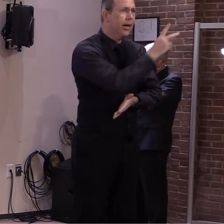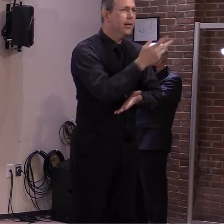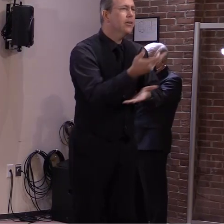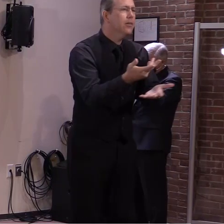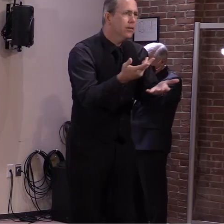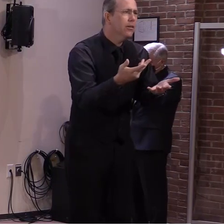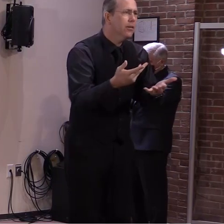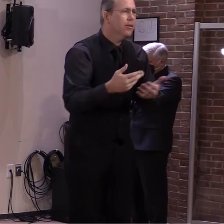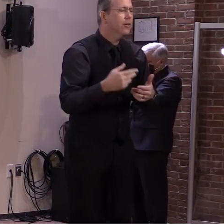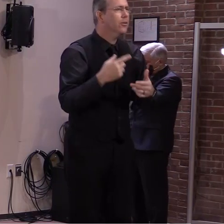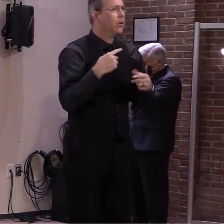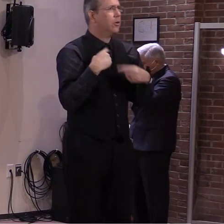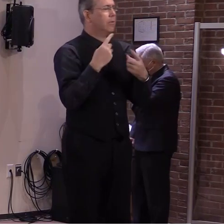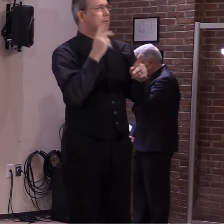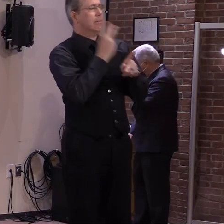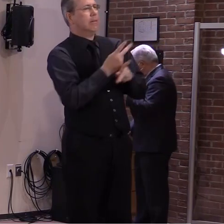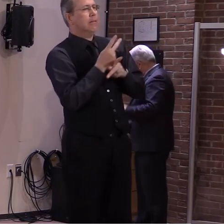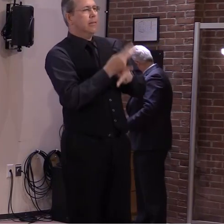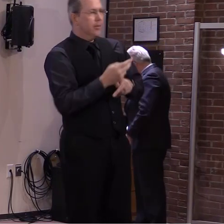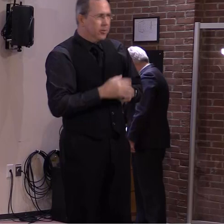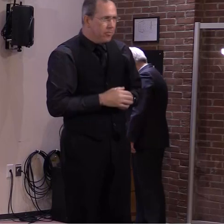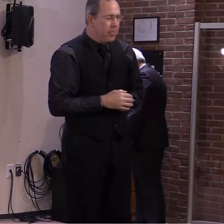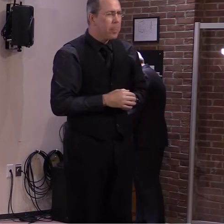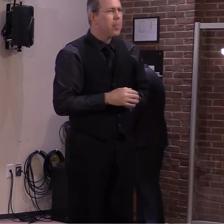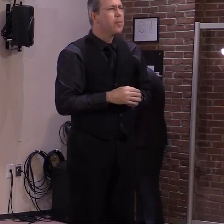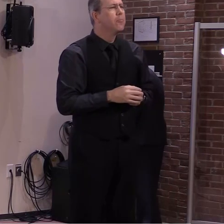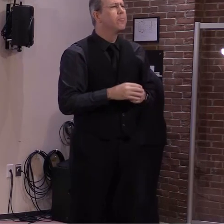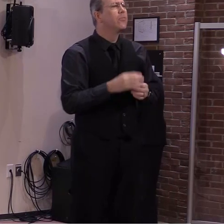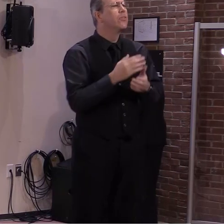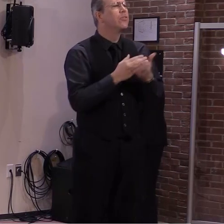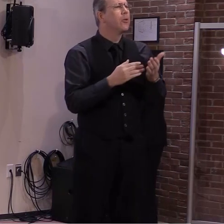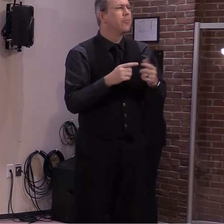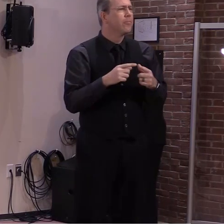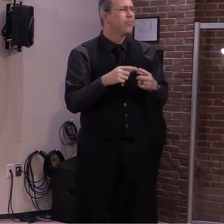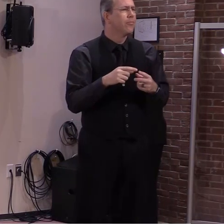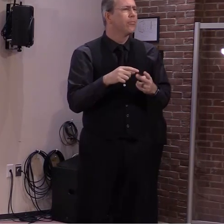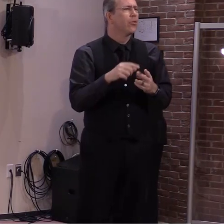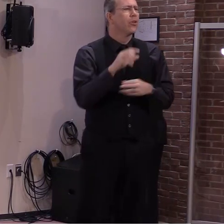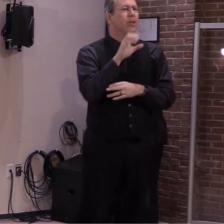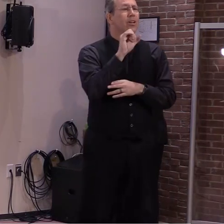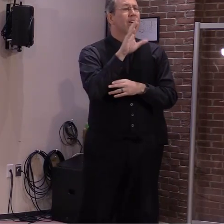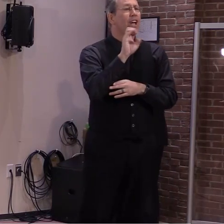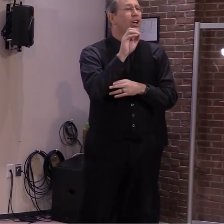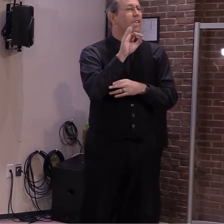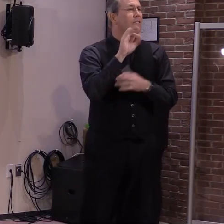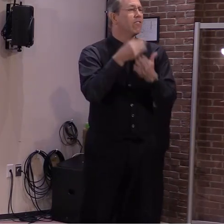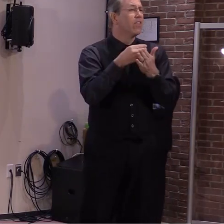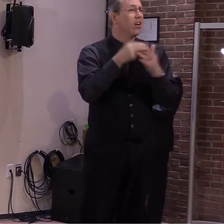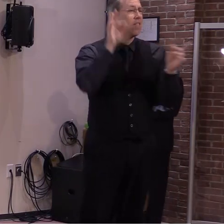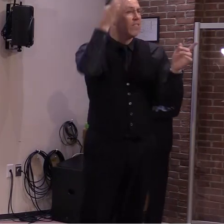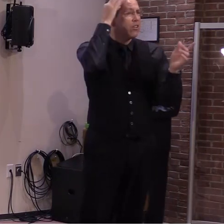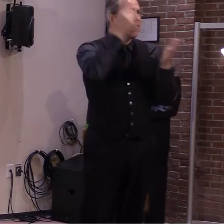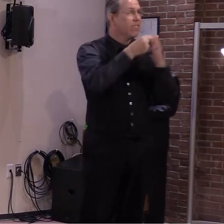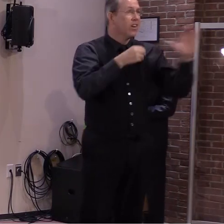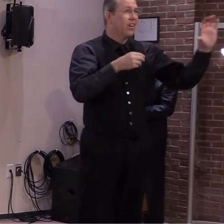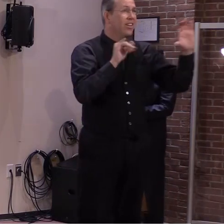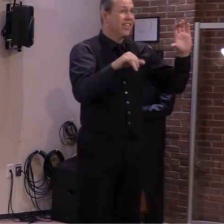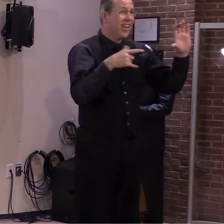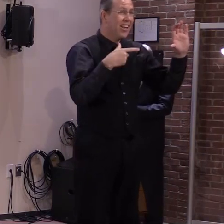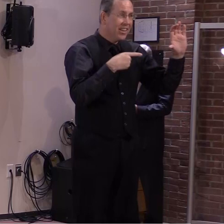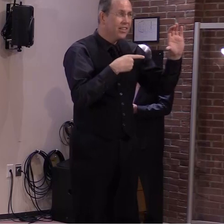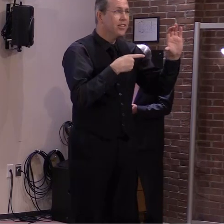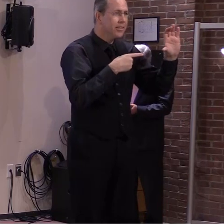some of the packages that we've been able, the CARES package and ARPA, will have a